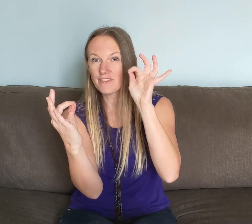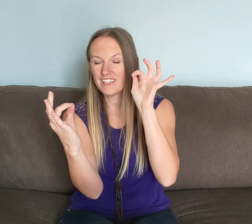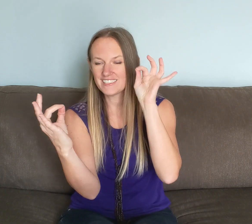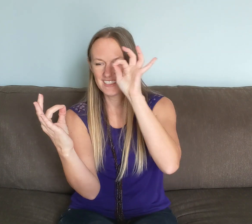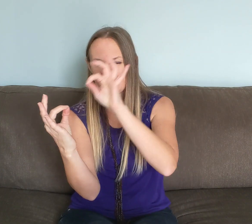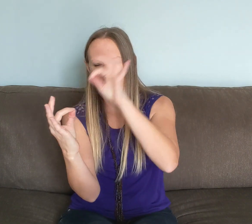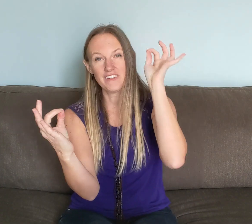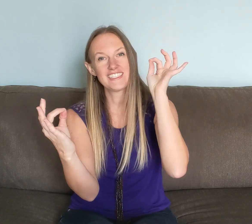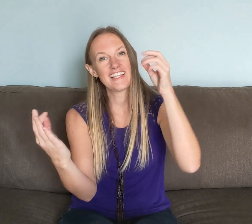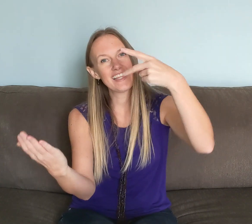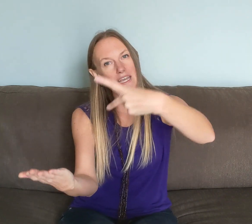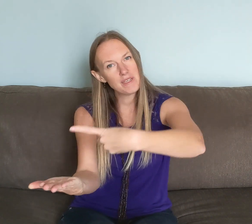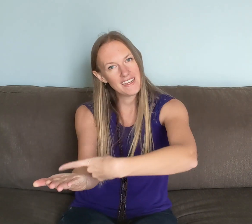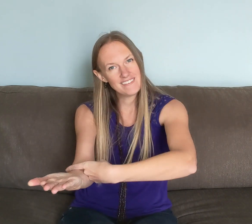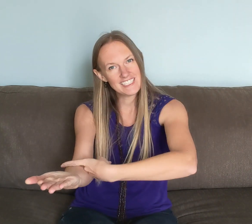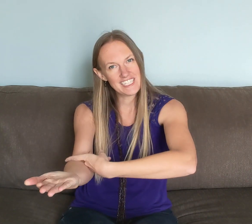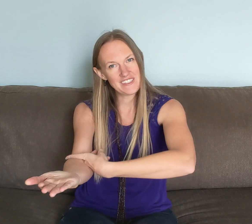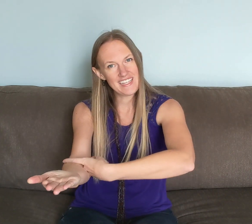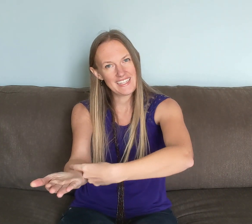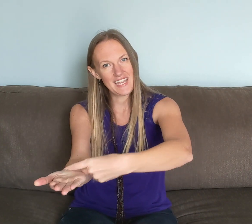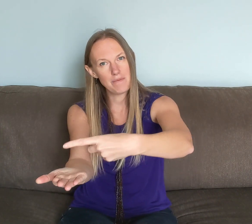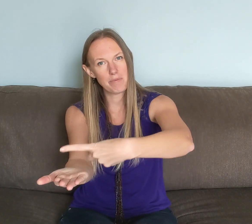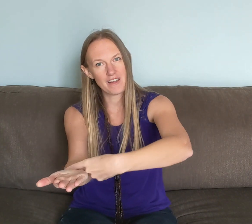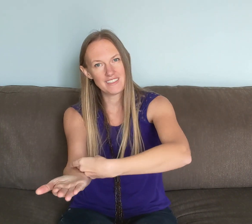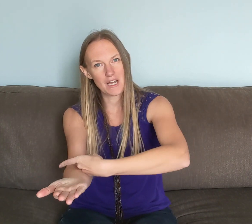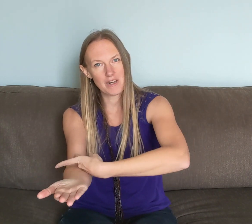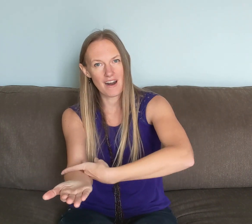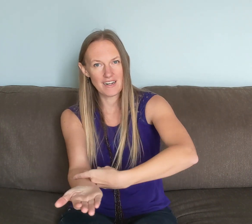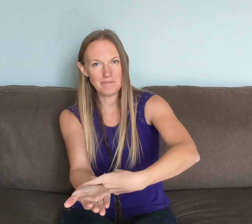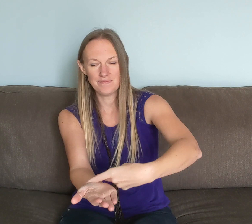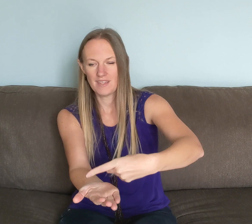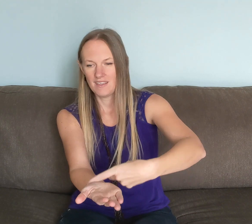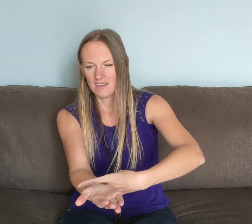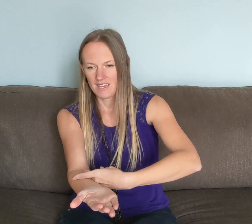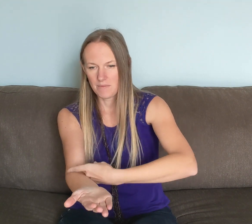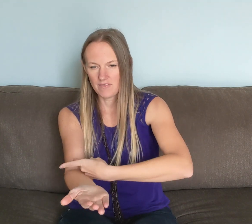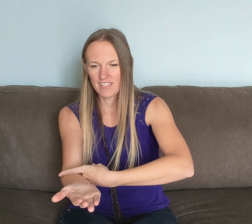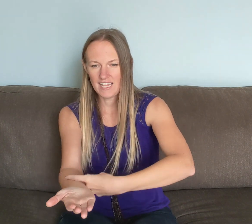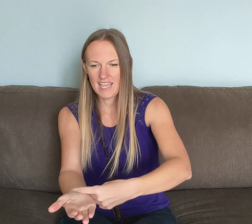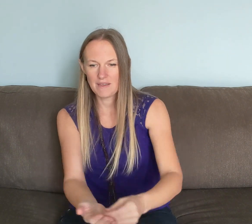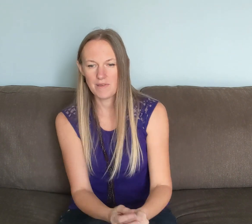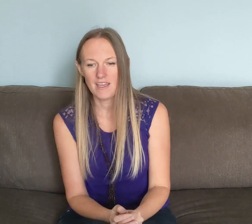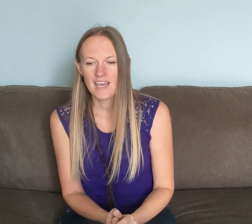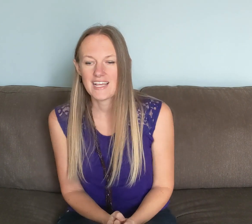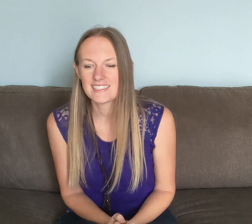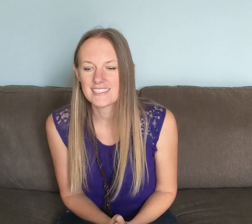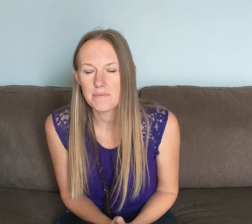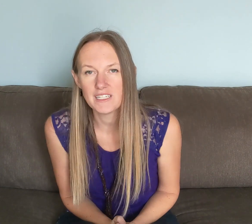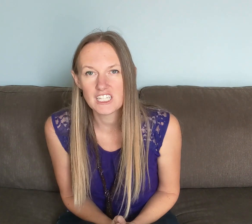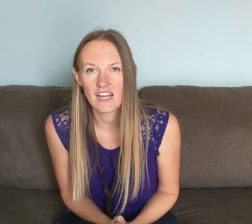perfect, perfect. And then lamb again, we're shearing that lamb up our non-dominant arm. Okay, perfect lamb. That sleeping child